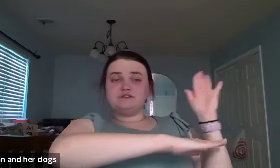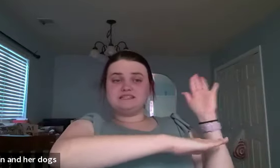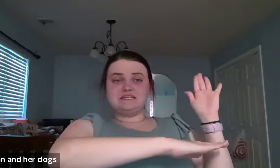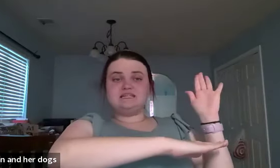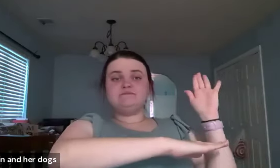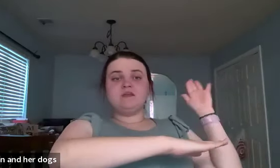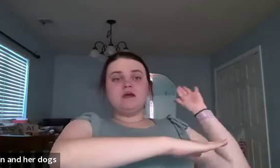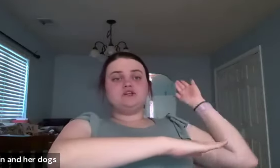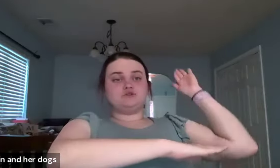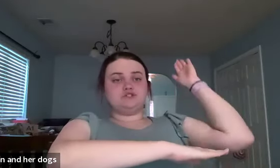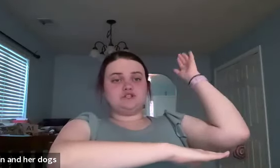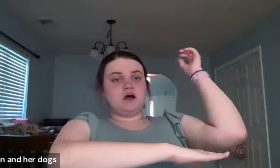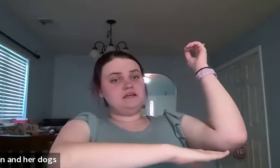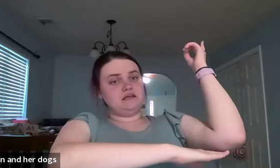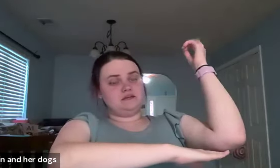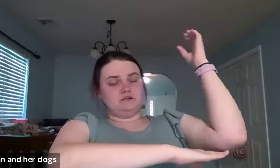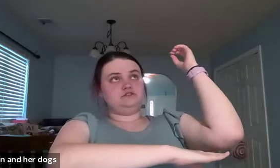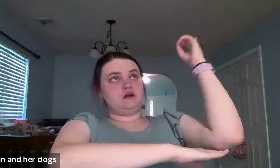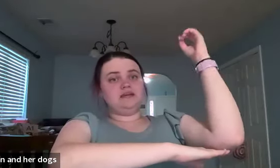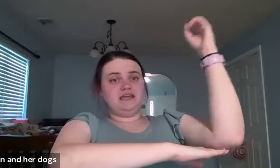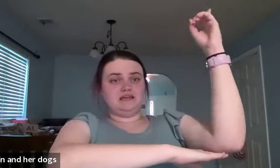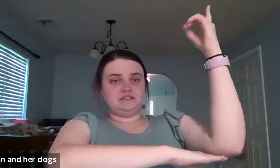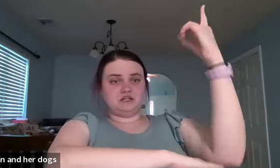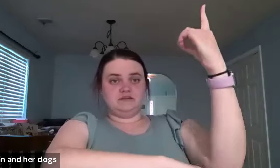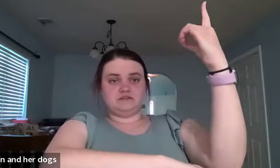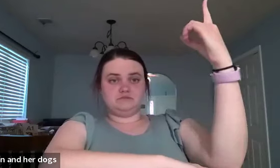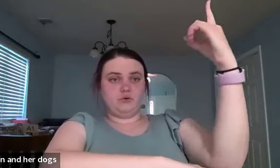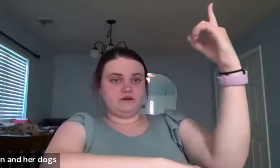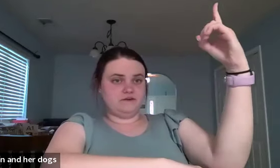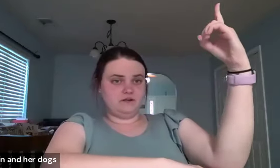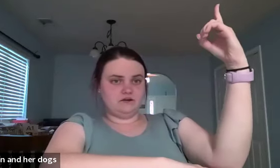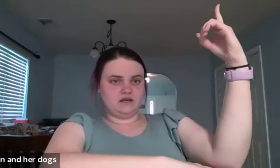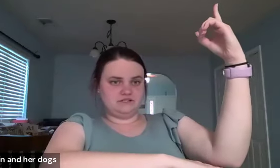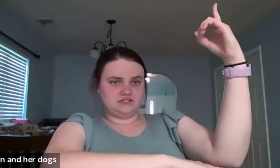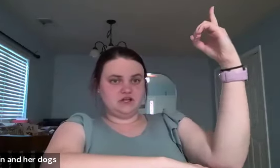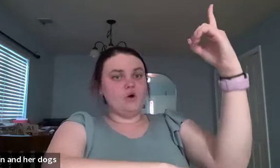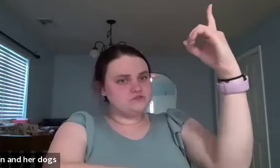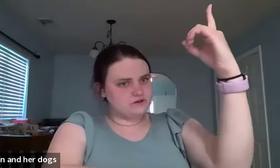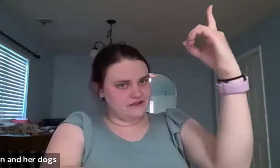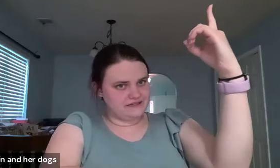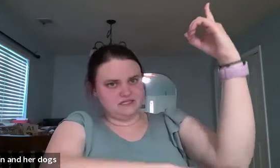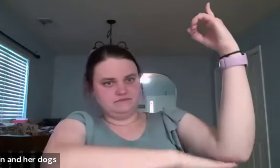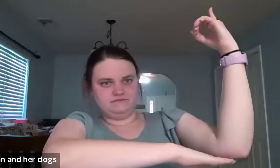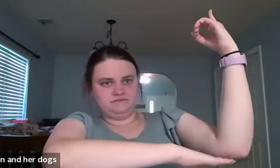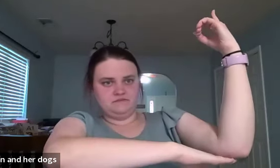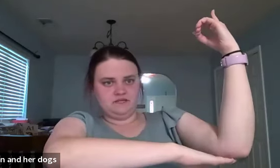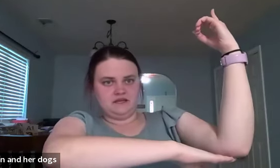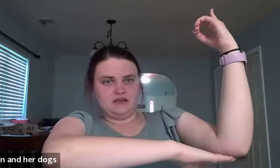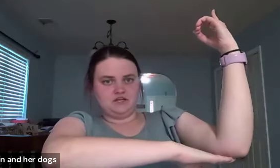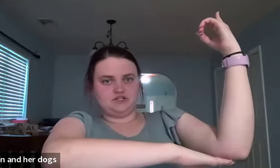so you can see. Your dominant hand is going to be in this pointer finger kind of position, almost looking like a D. And